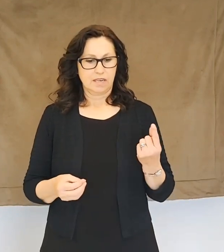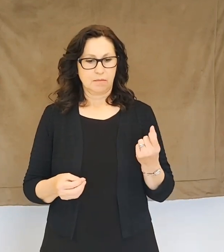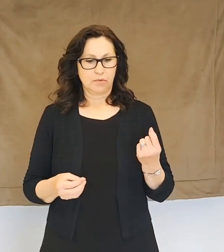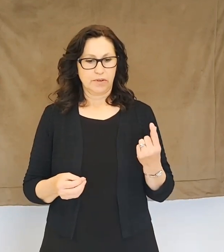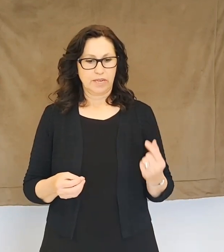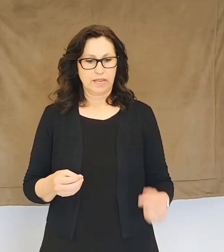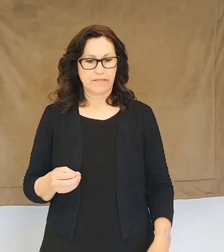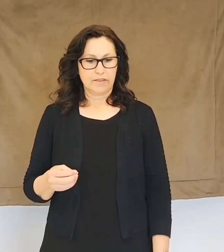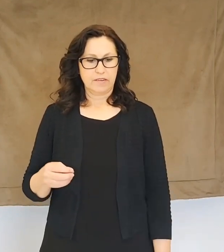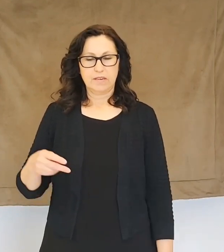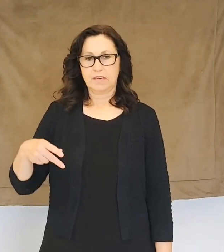Number 11,